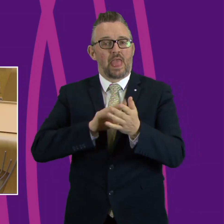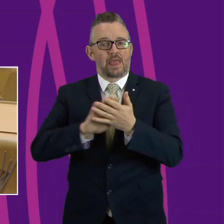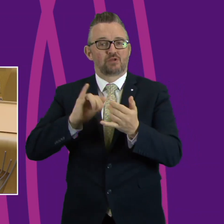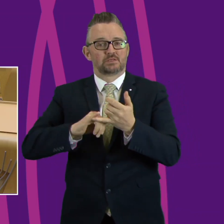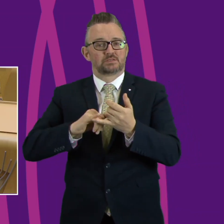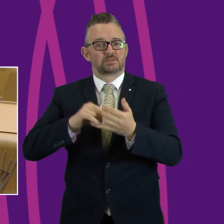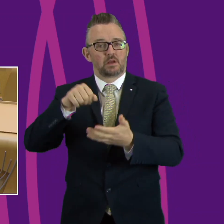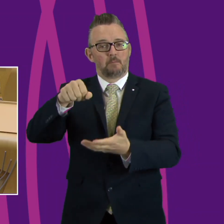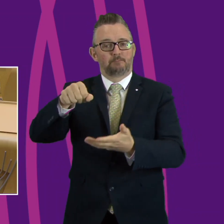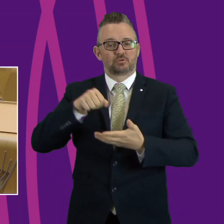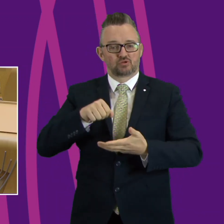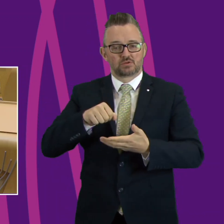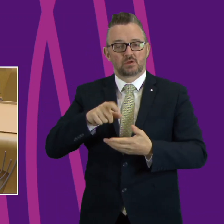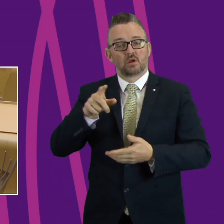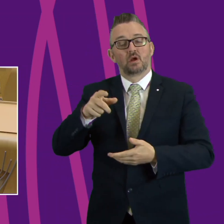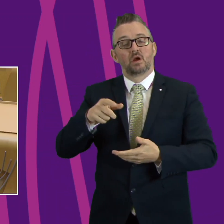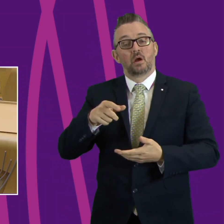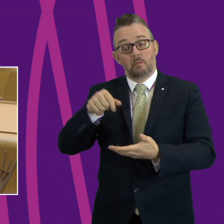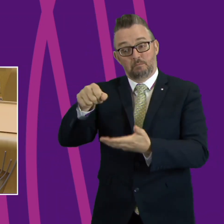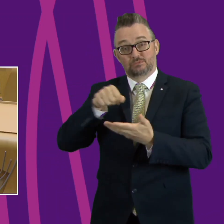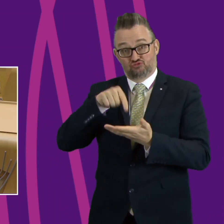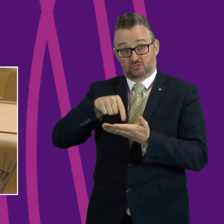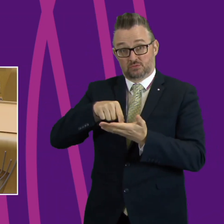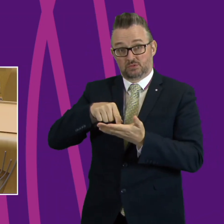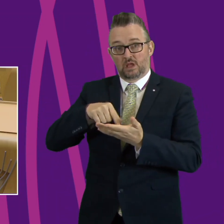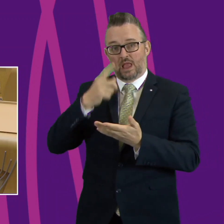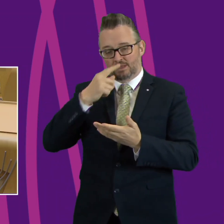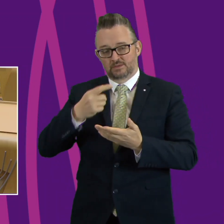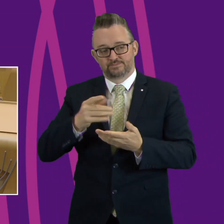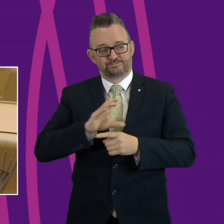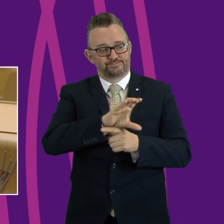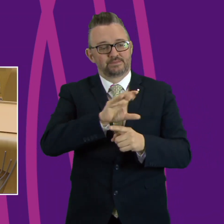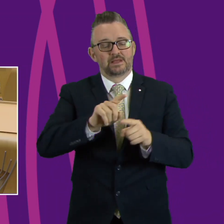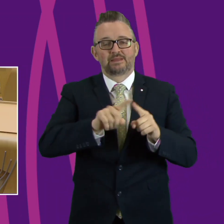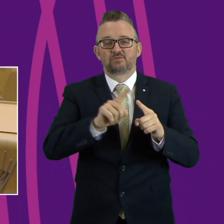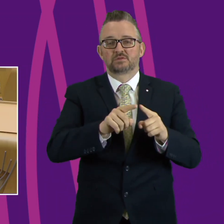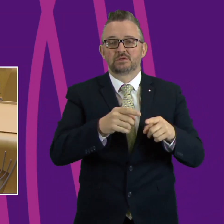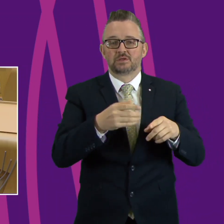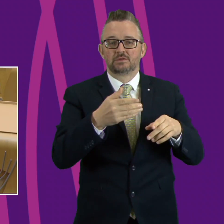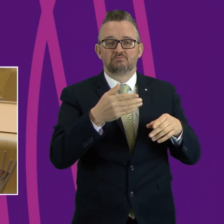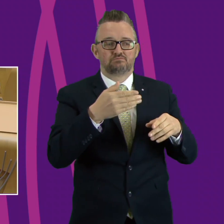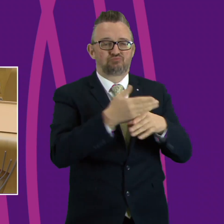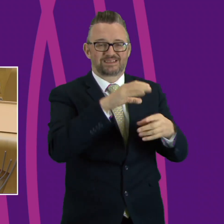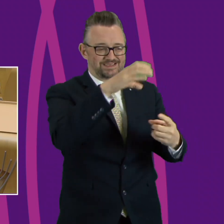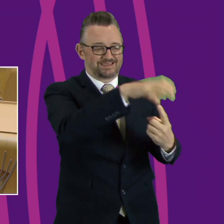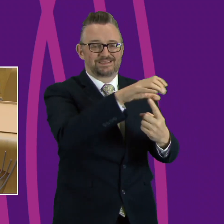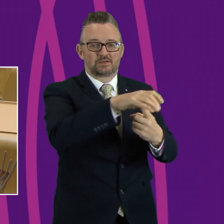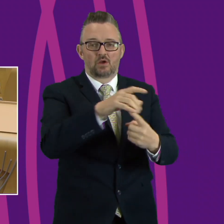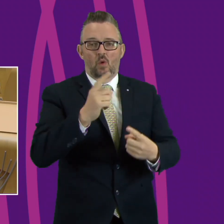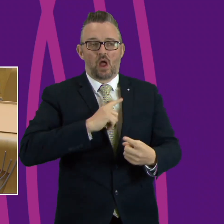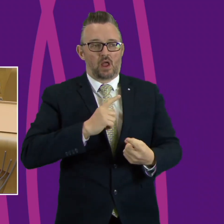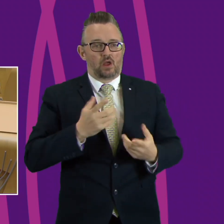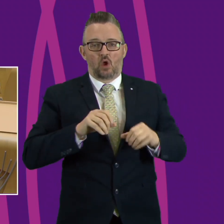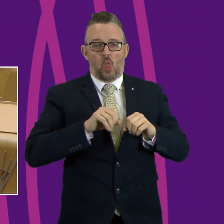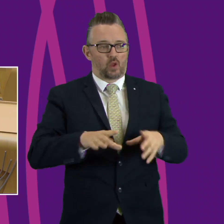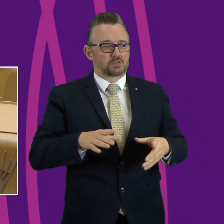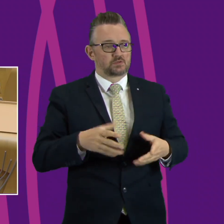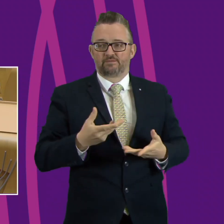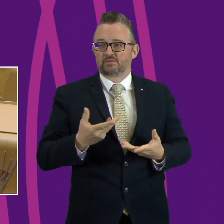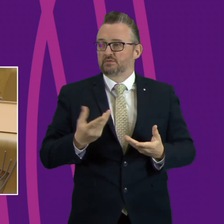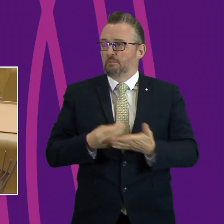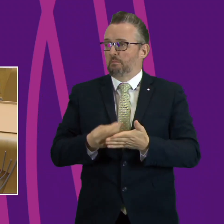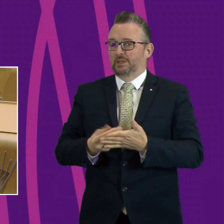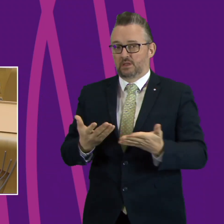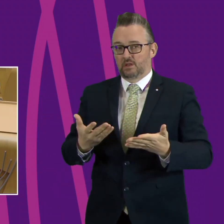budget. Funding provides additional support to dental practices for the temporary loss of patient contributions. I'm happy